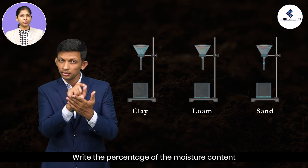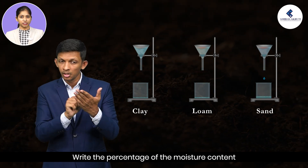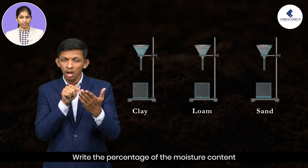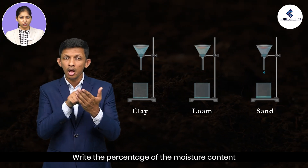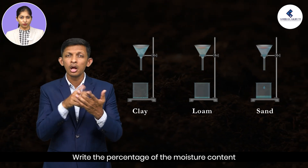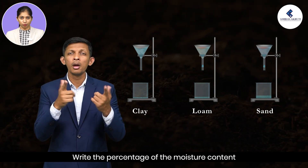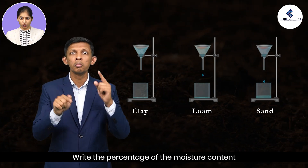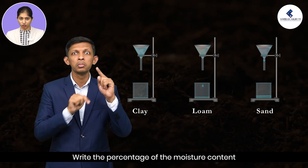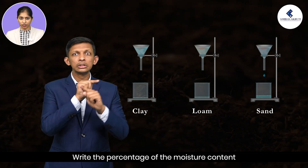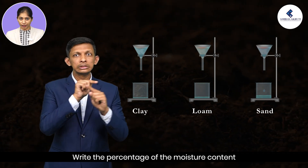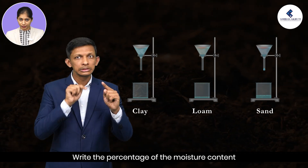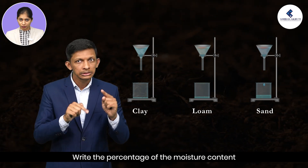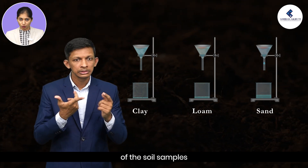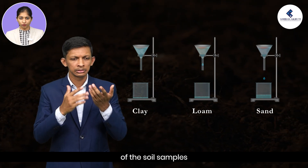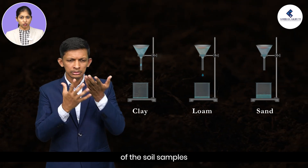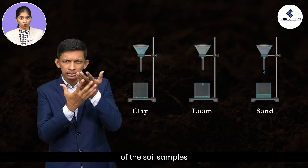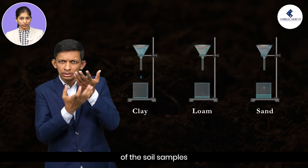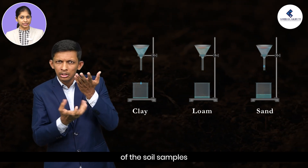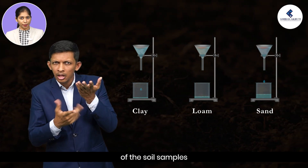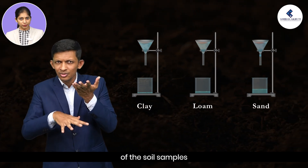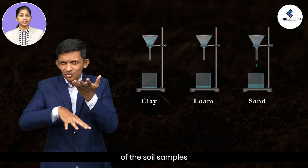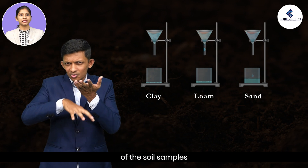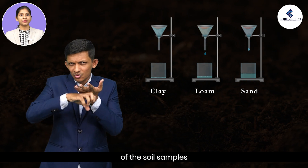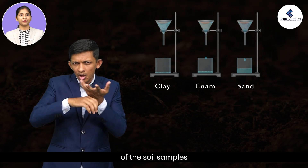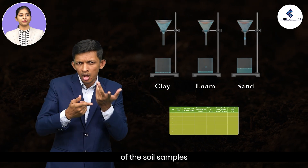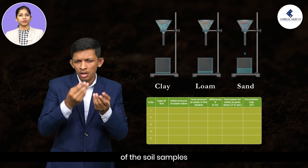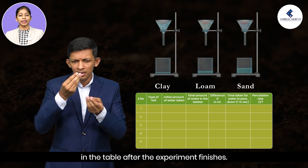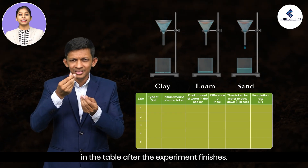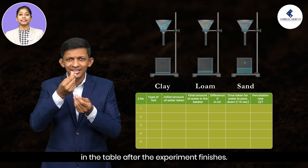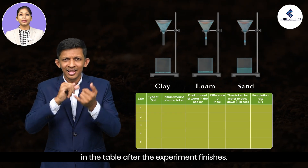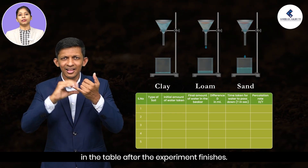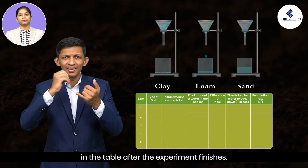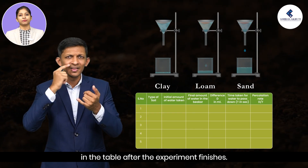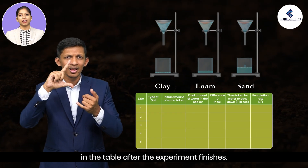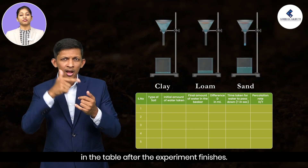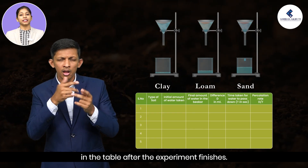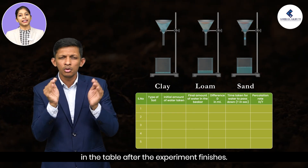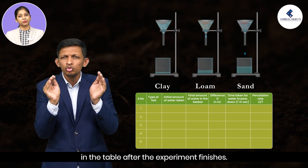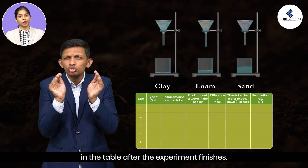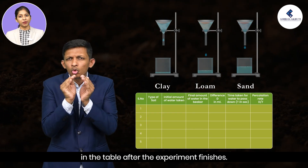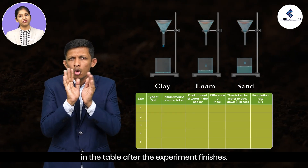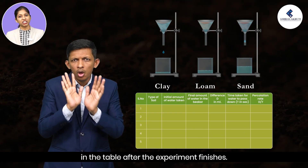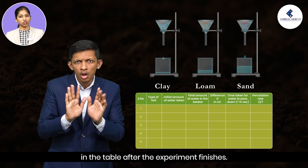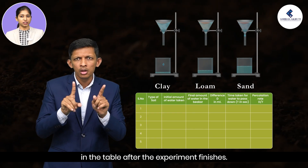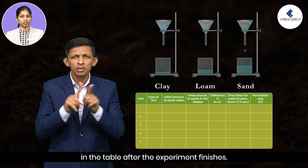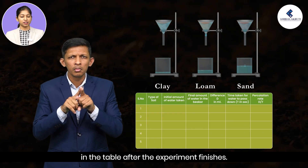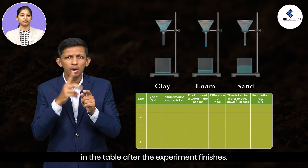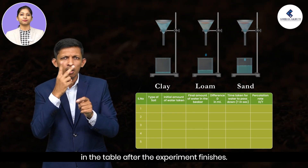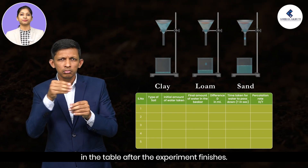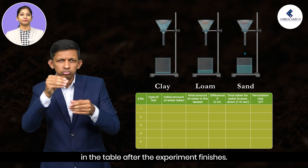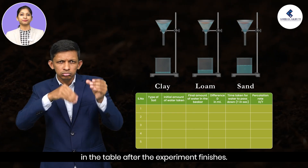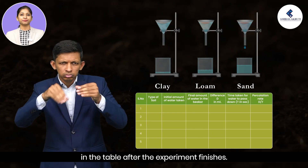Write the percentage of the moisture content of the soil samples in the table after the experiment